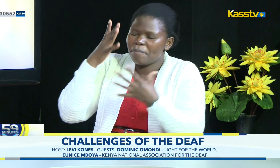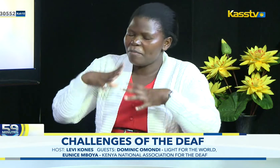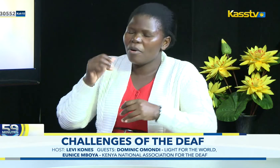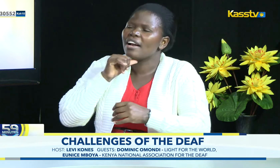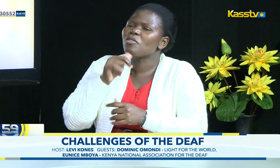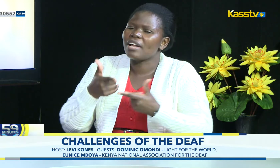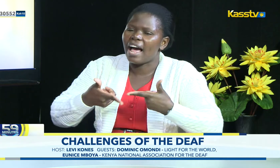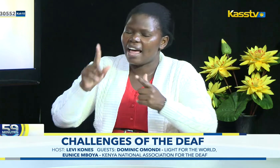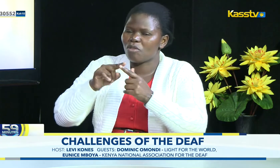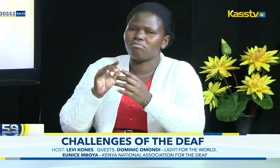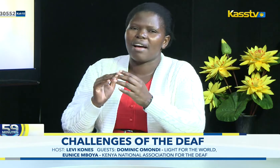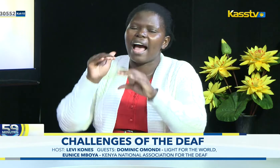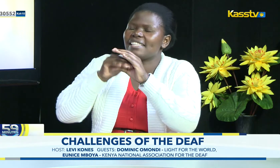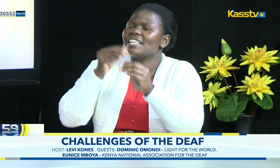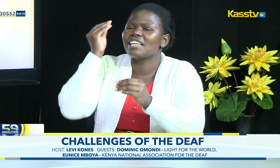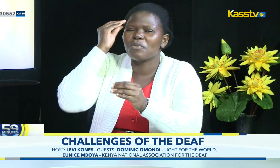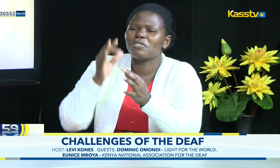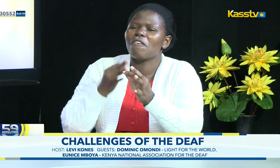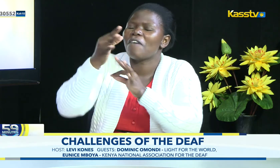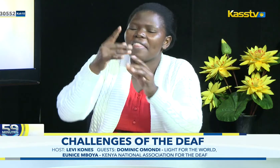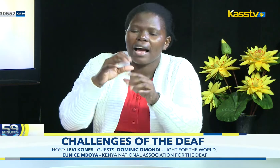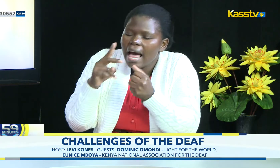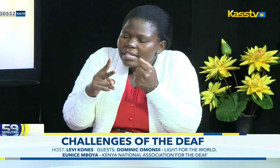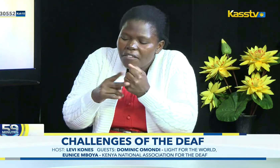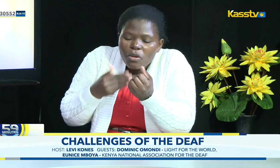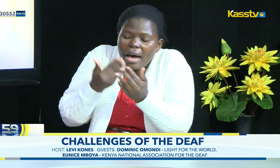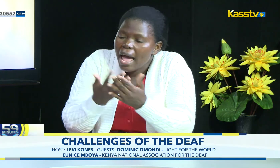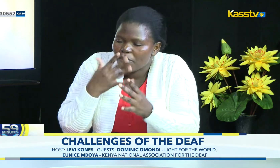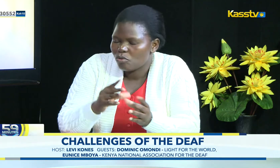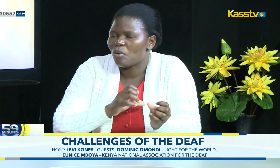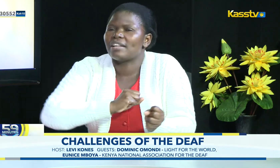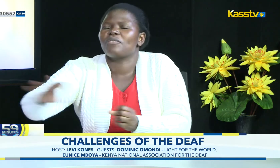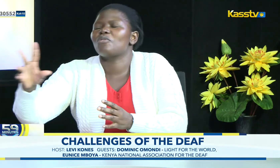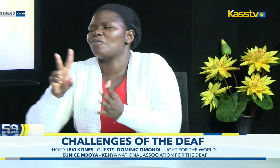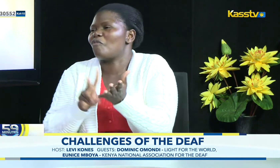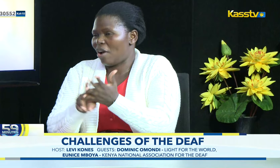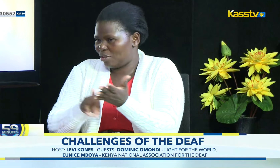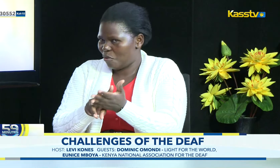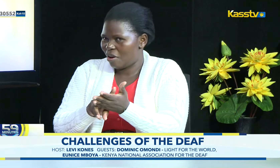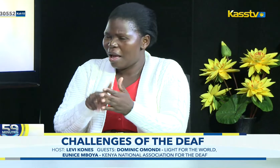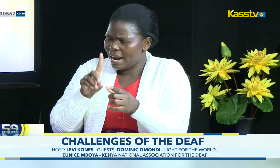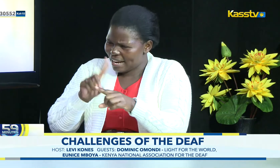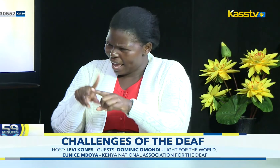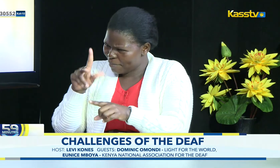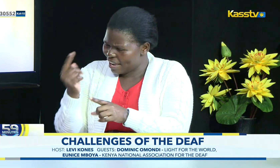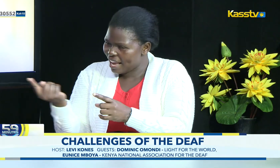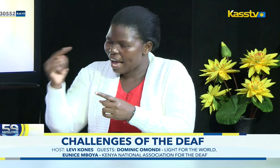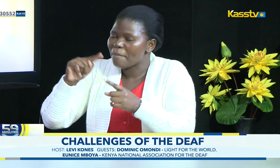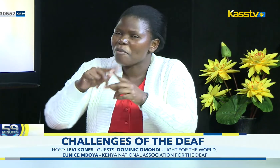establishment of KNAD, Kenya National Association for the Deaf, we were stuck in terms of education. You